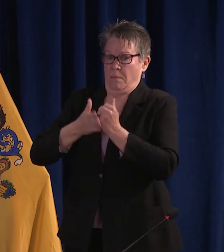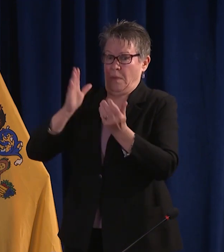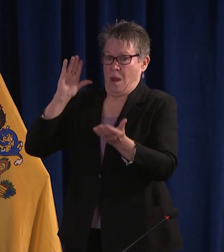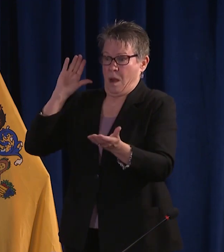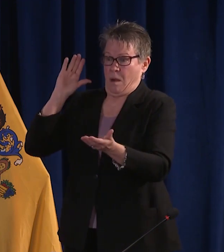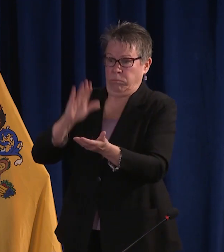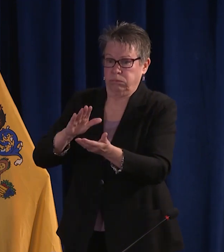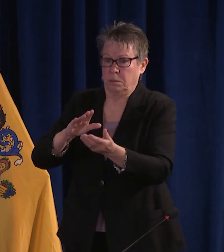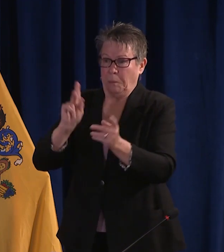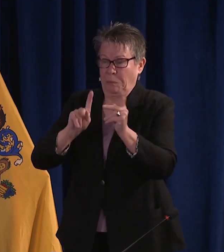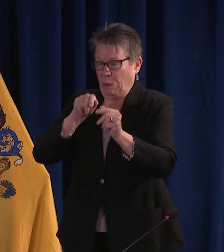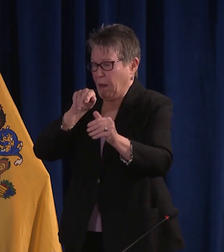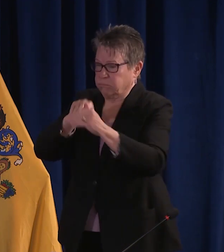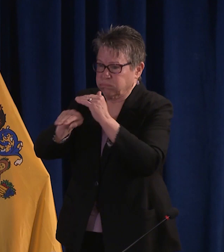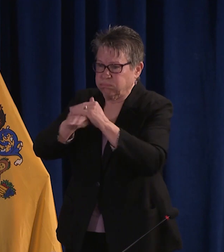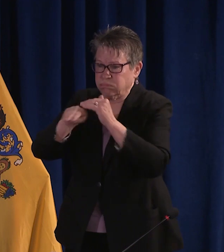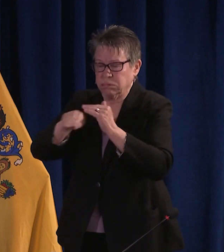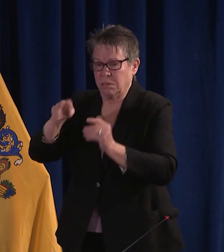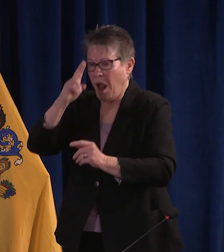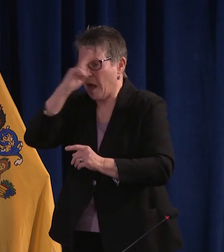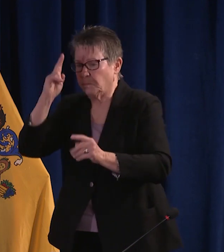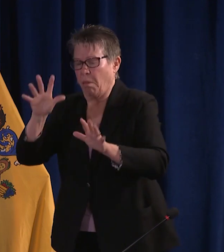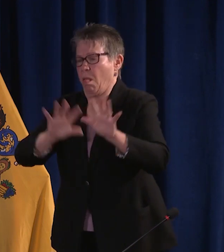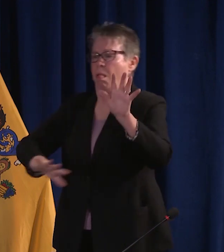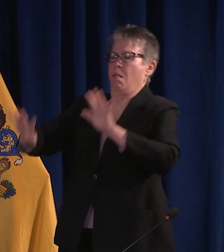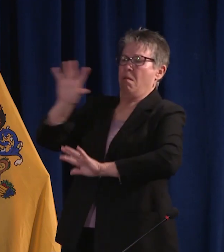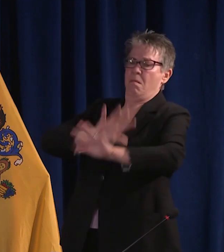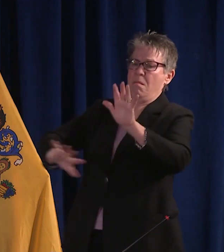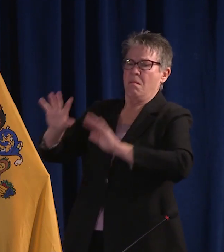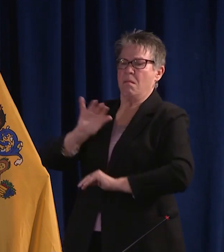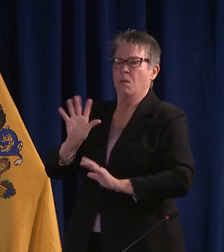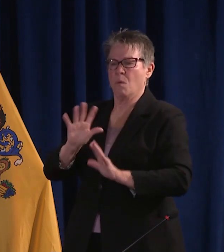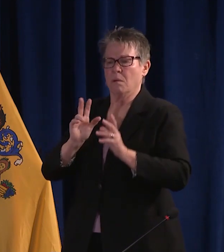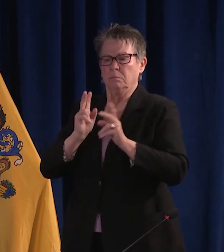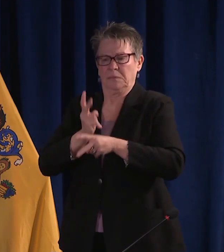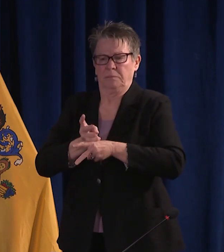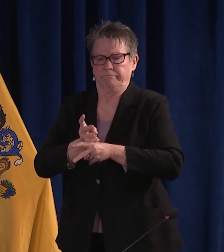care for other emergencies. And by the